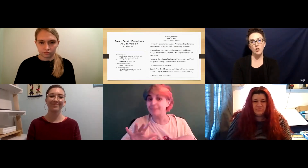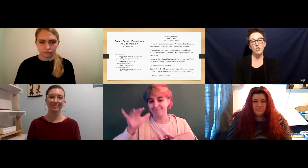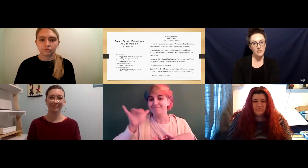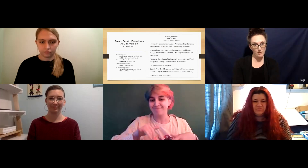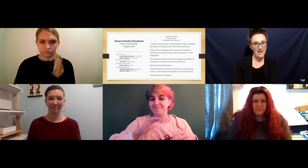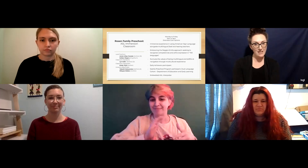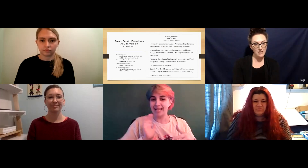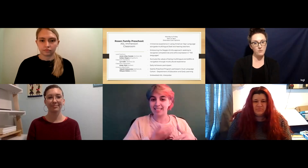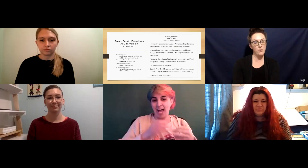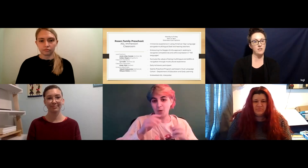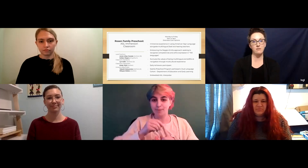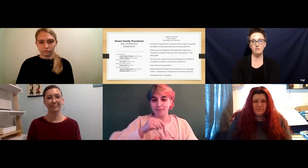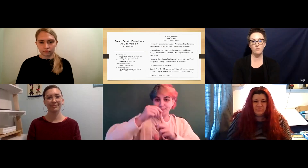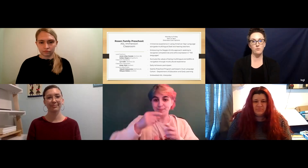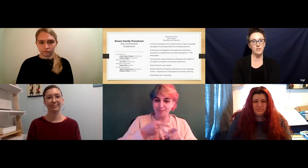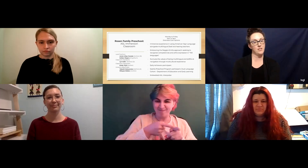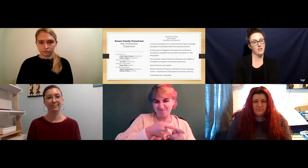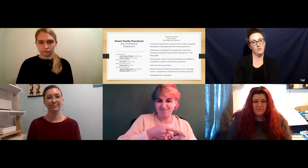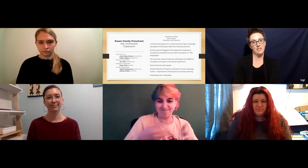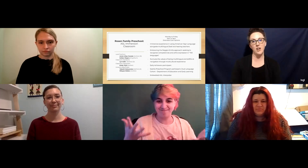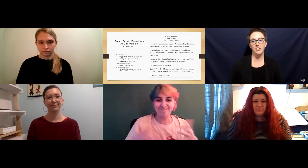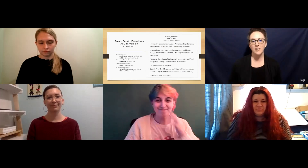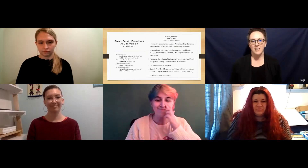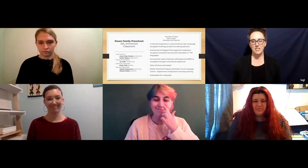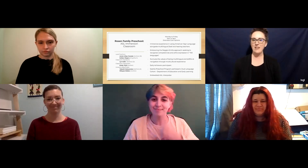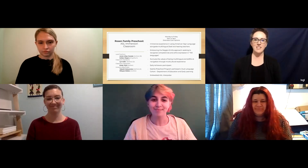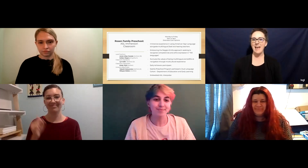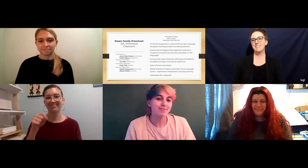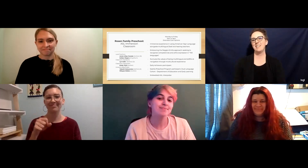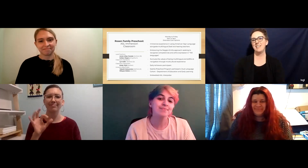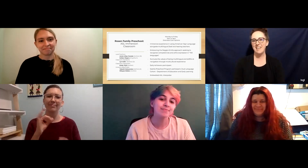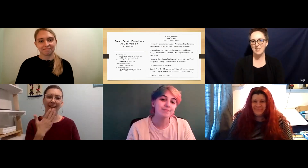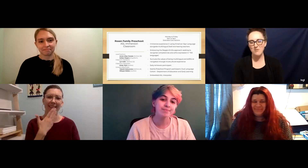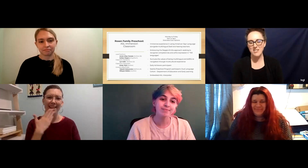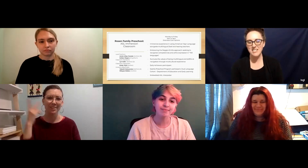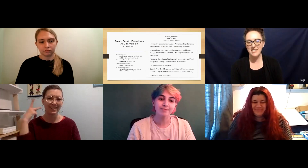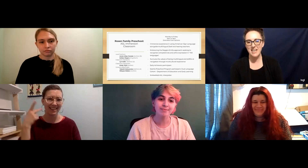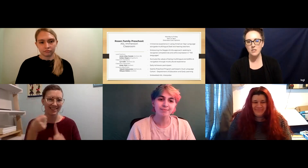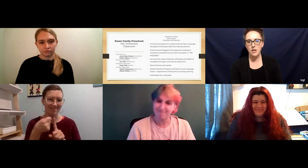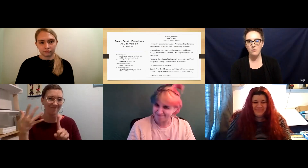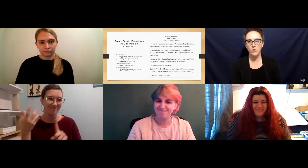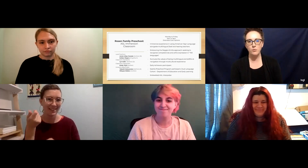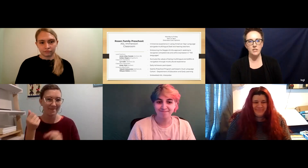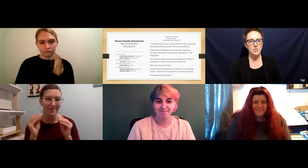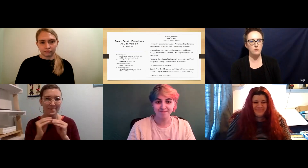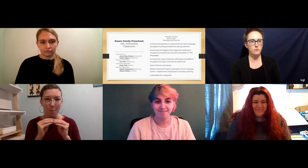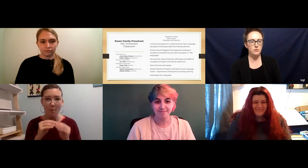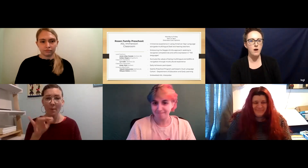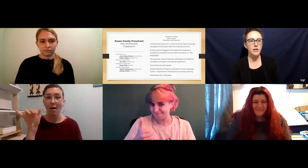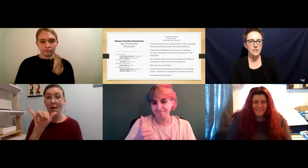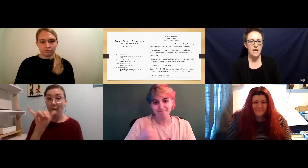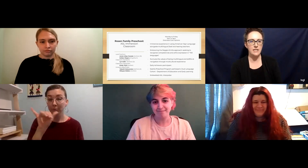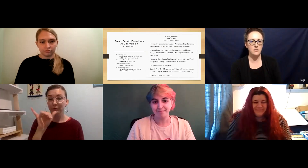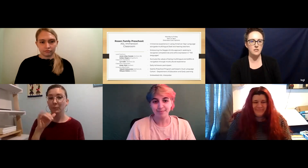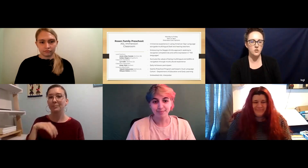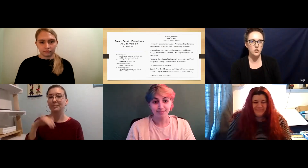start early with that. I mean, when that's our speciality, as it were, is that we're